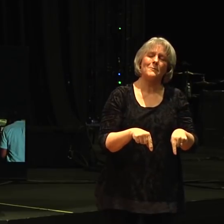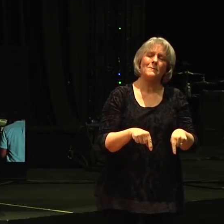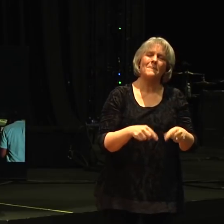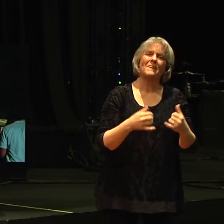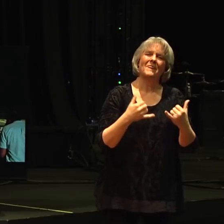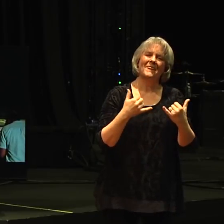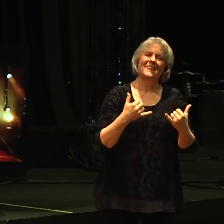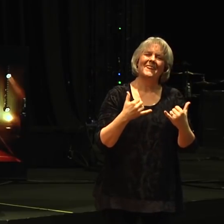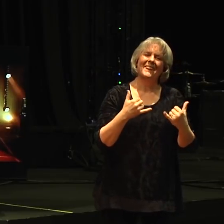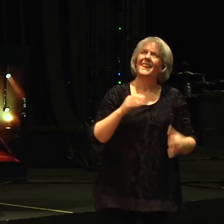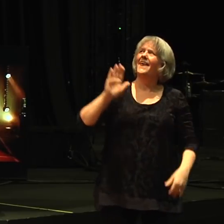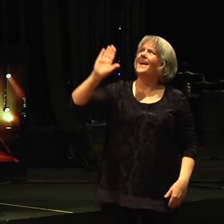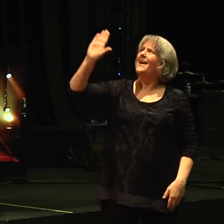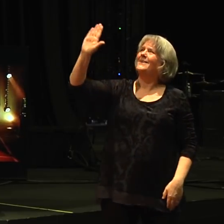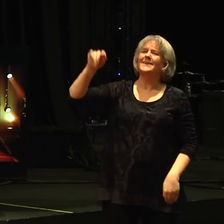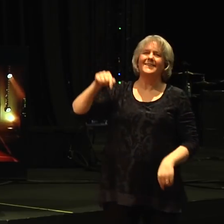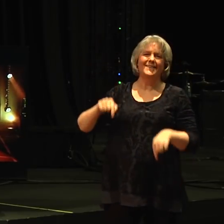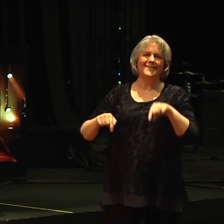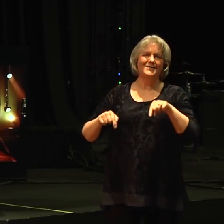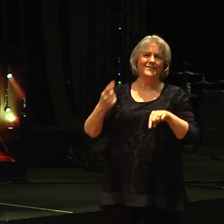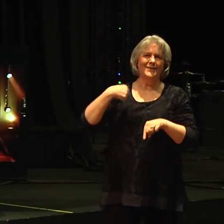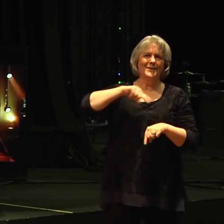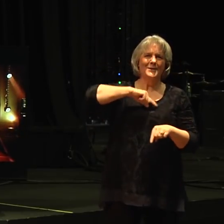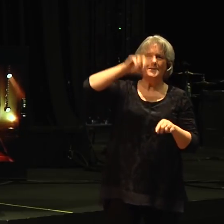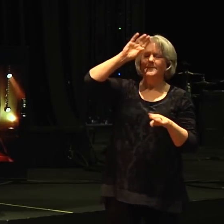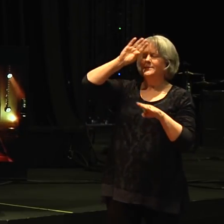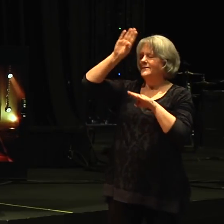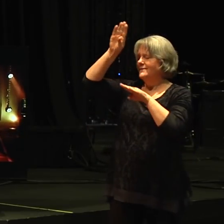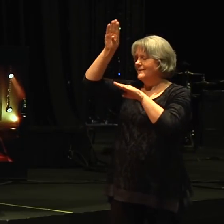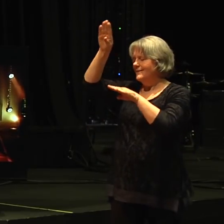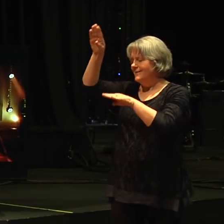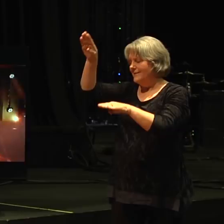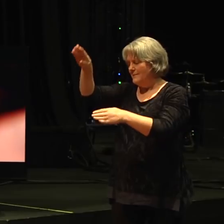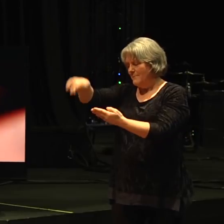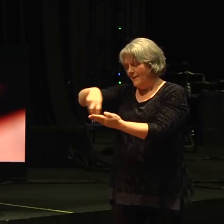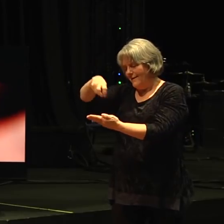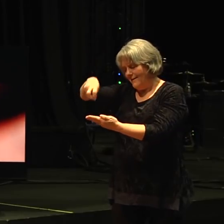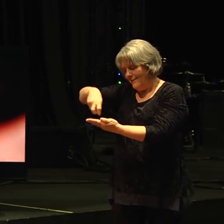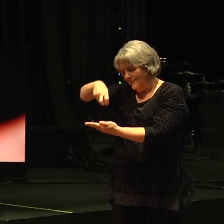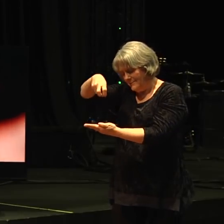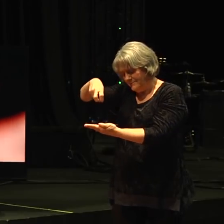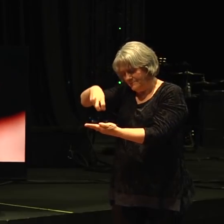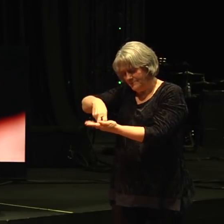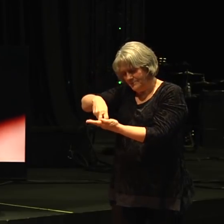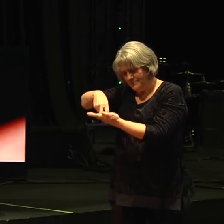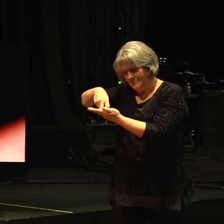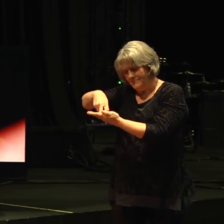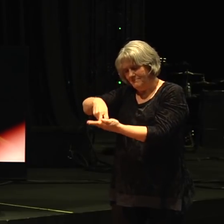feet, and now at His feet we bow.